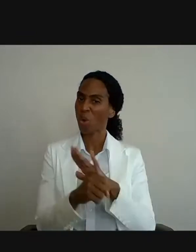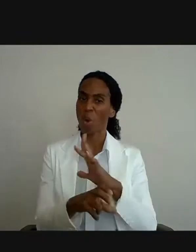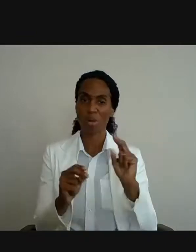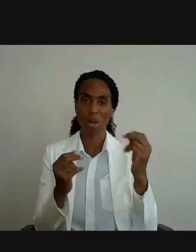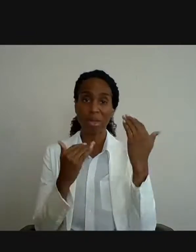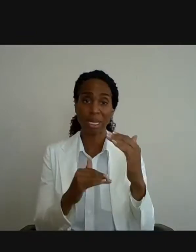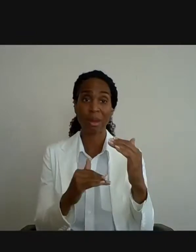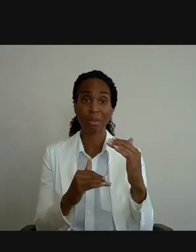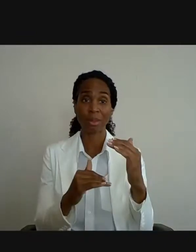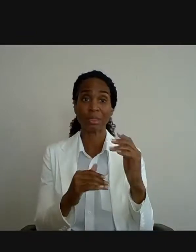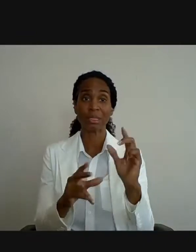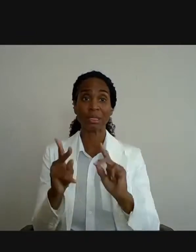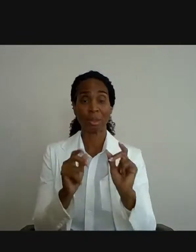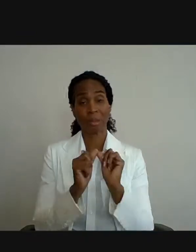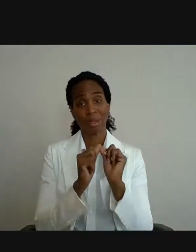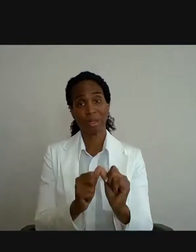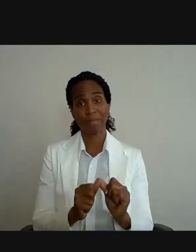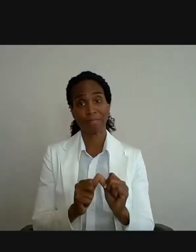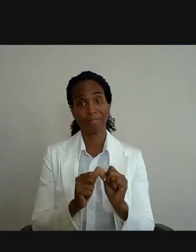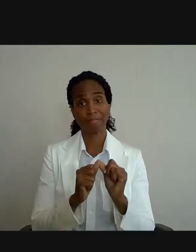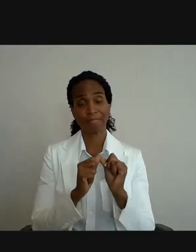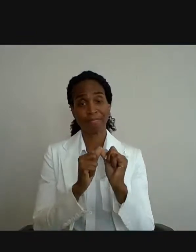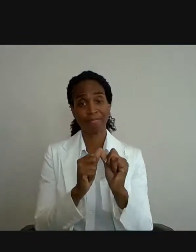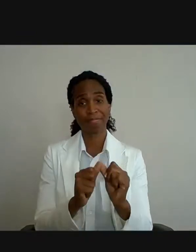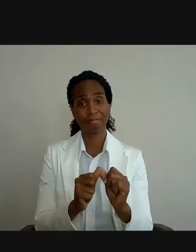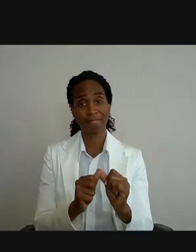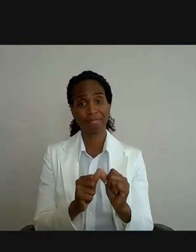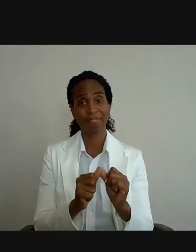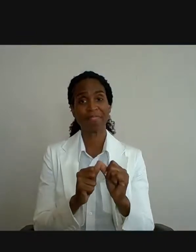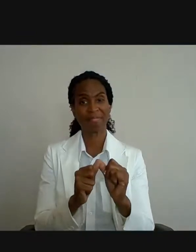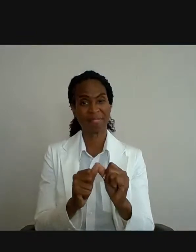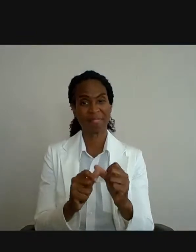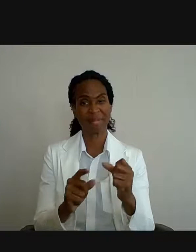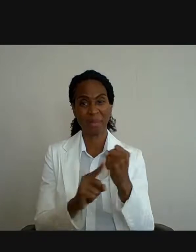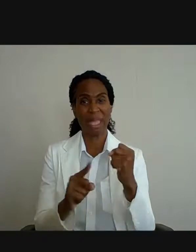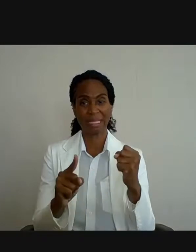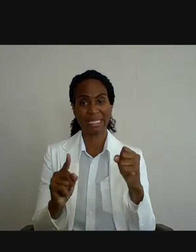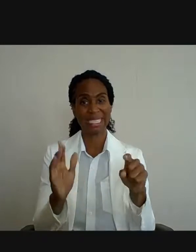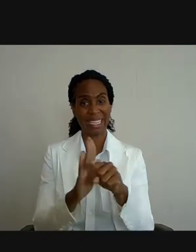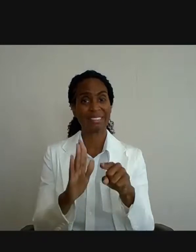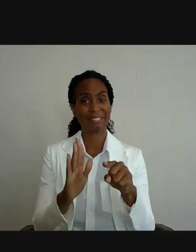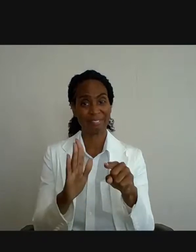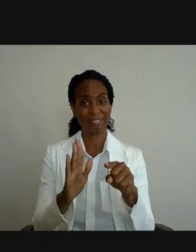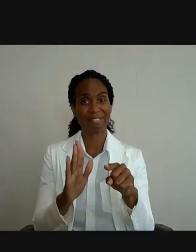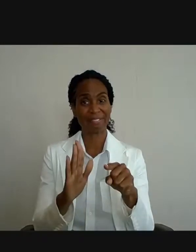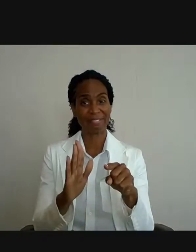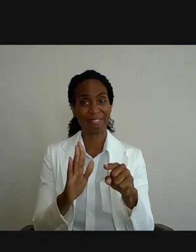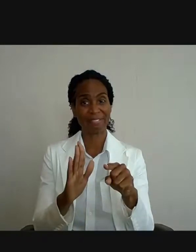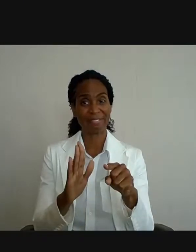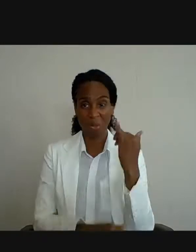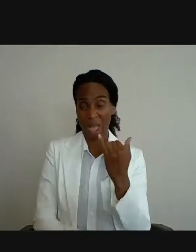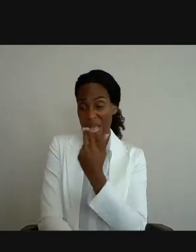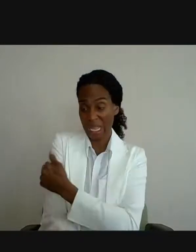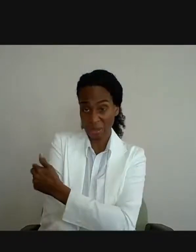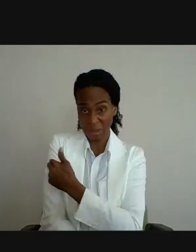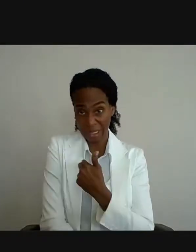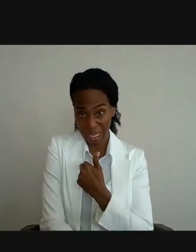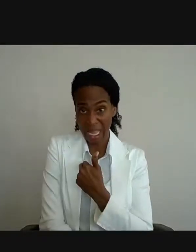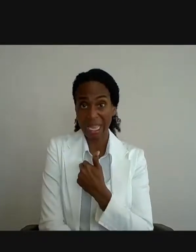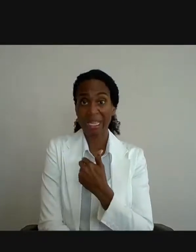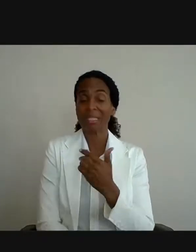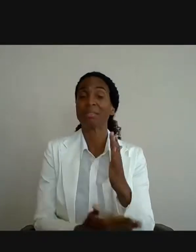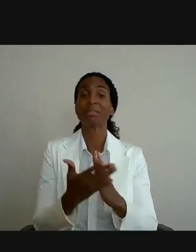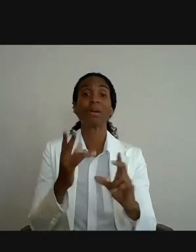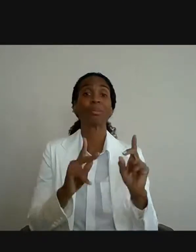who continue to be impacted very negatively by being hospitalized, and some people